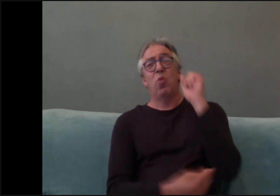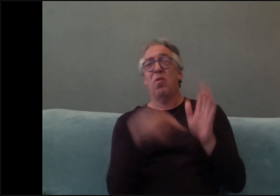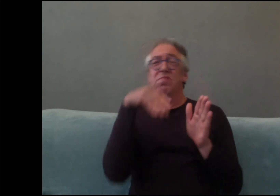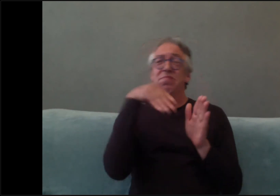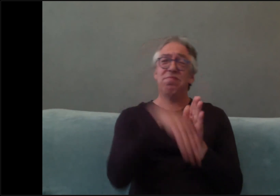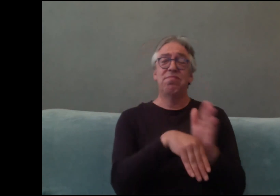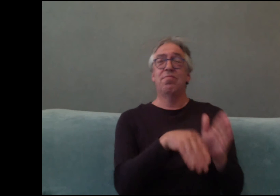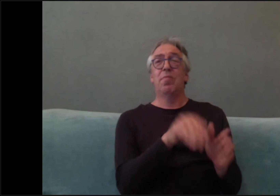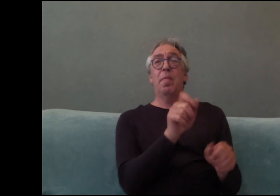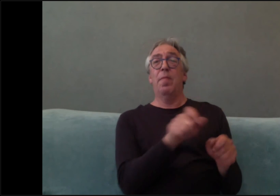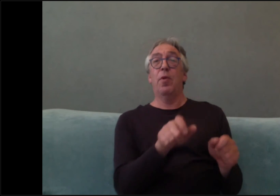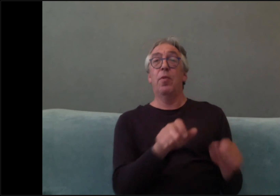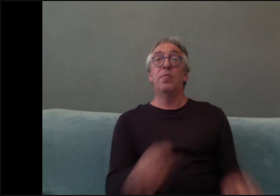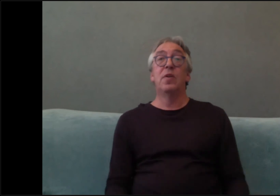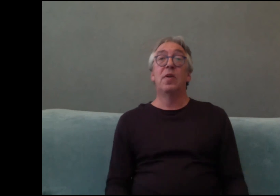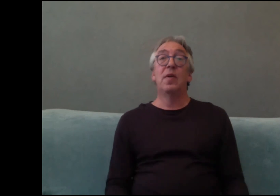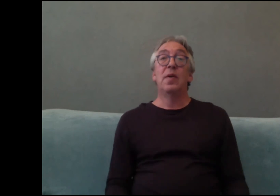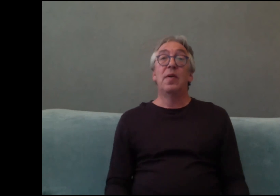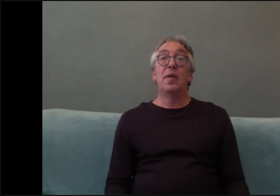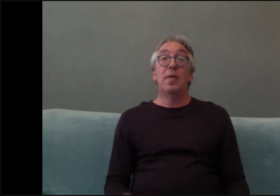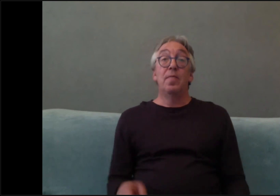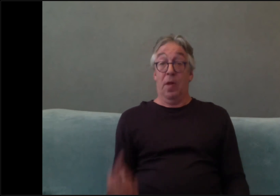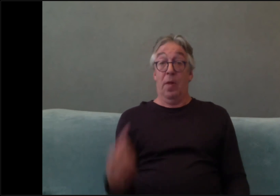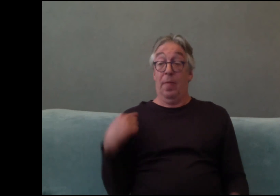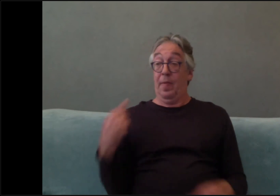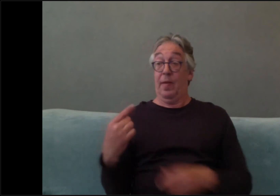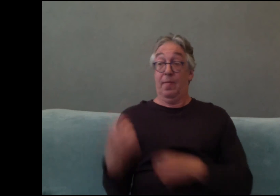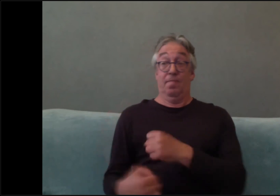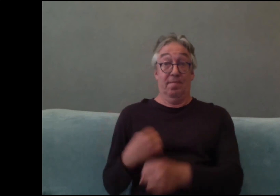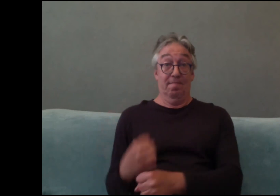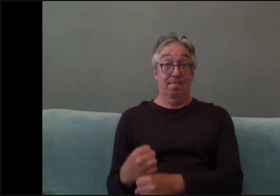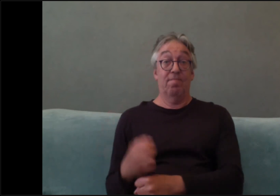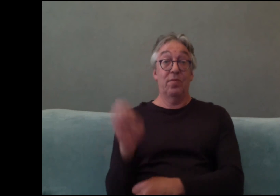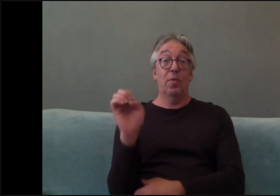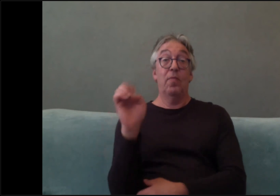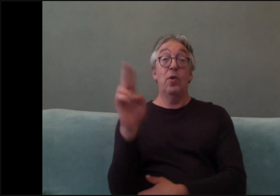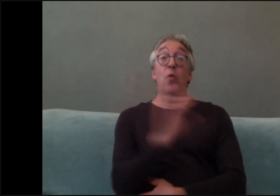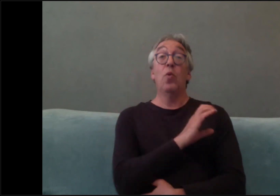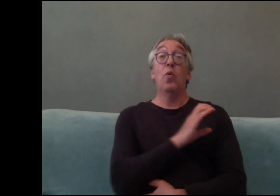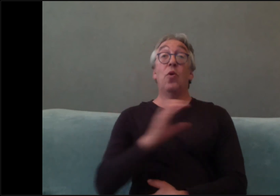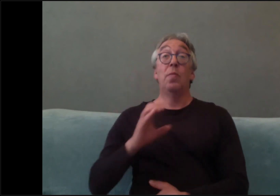project, European Minimum Income Network. EIPN